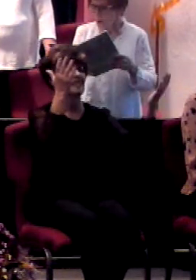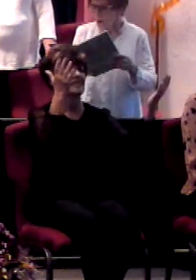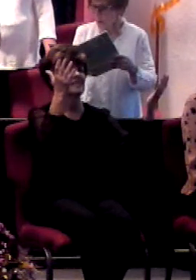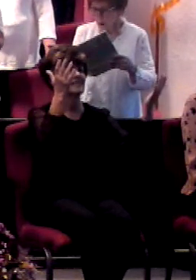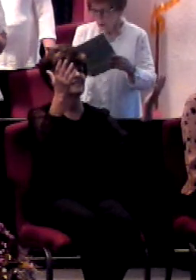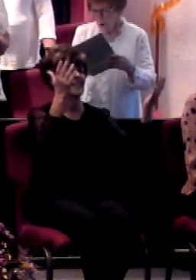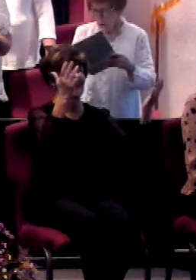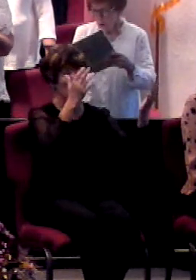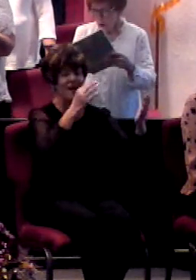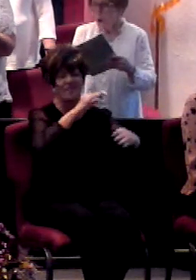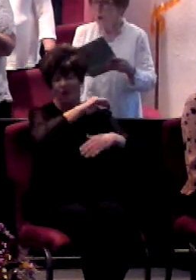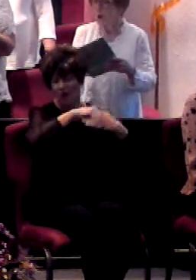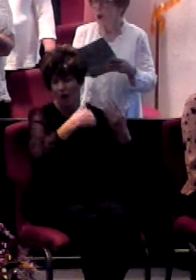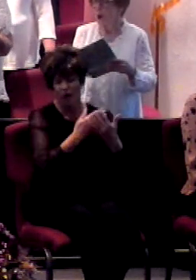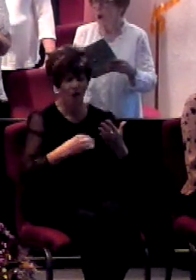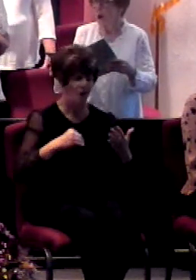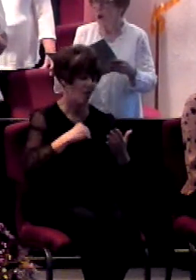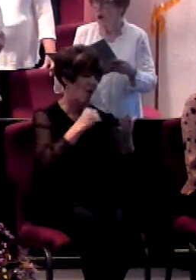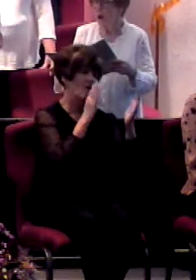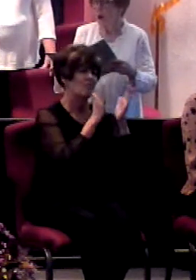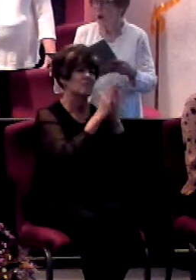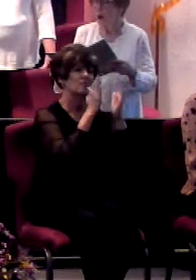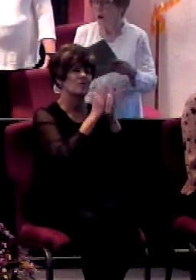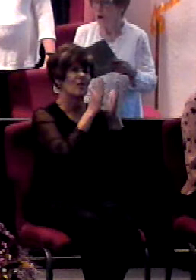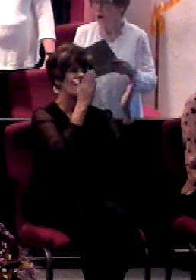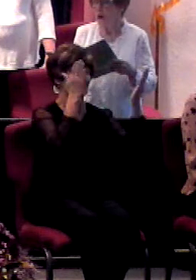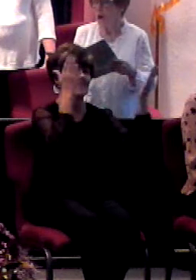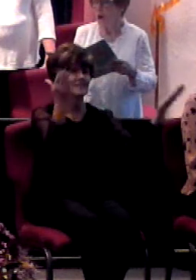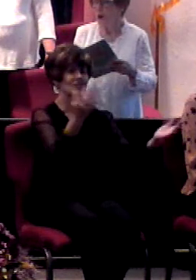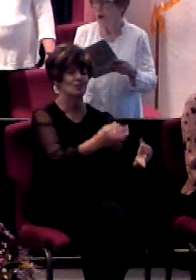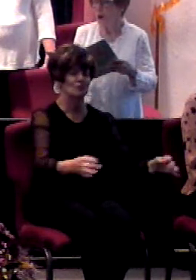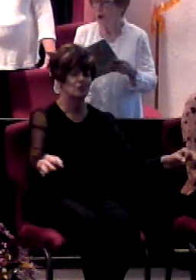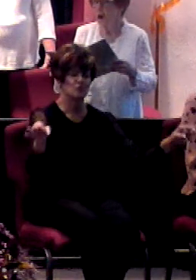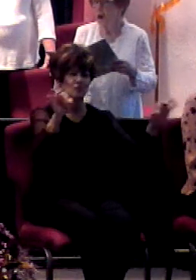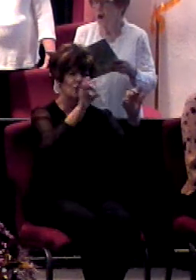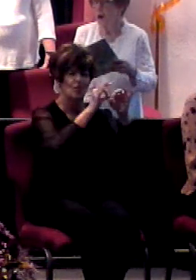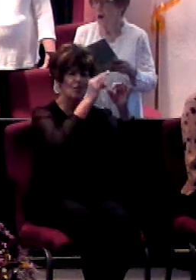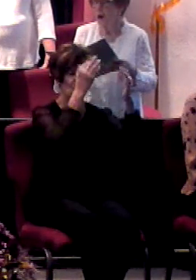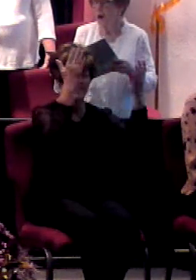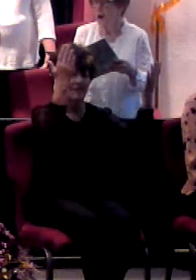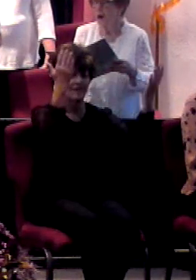Yeah.